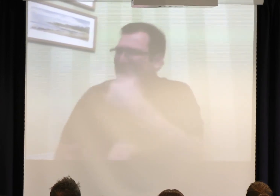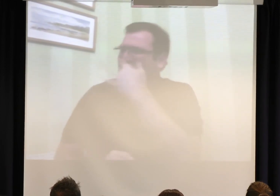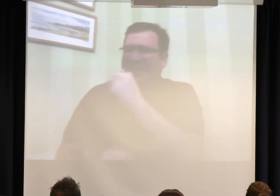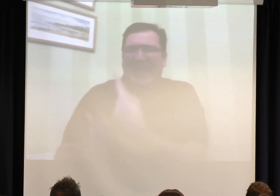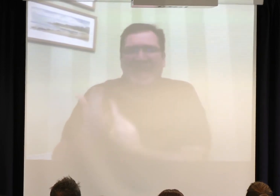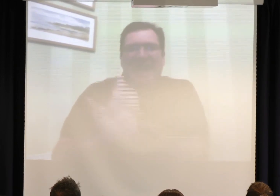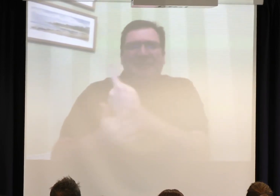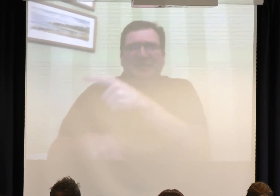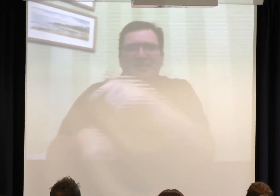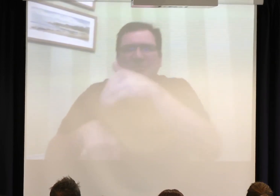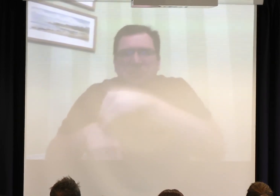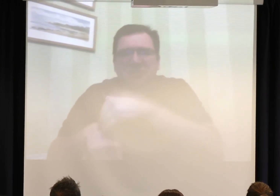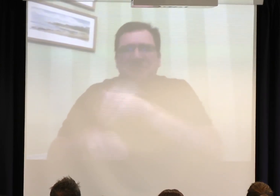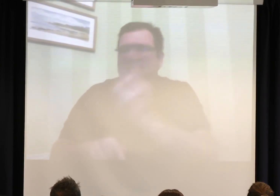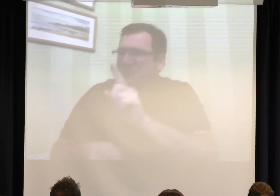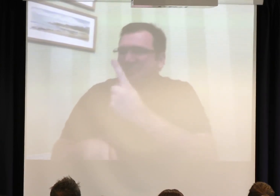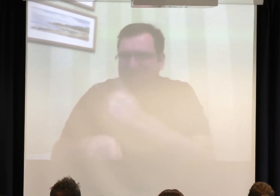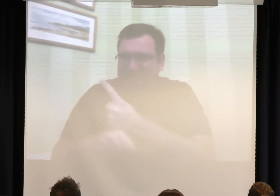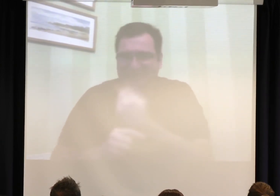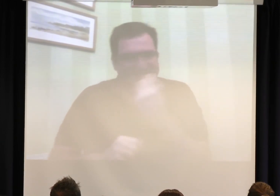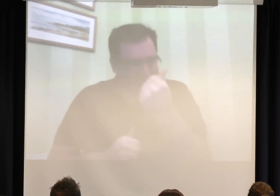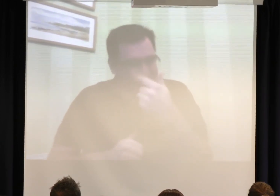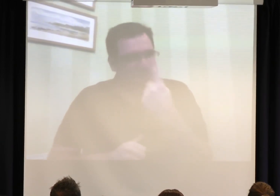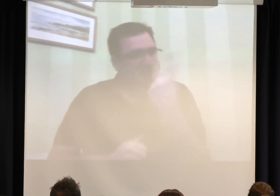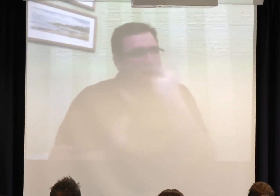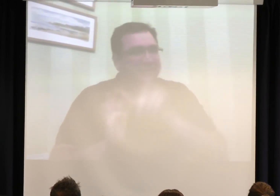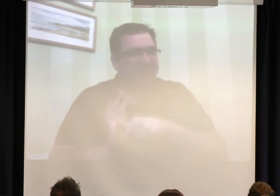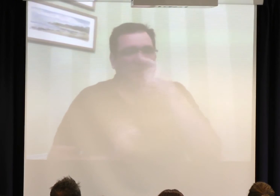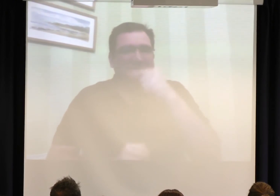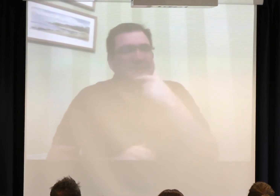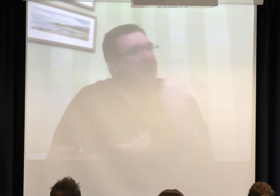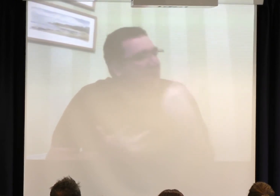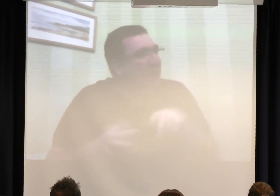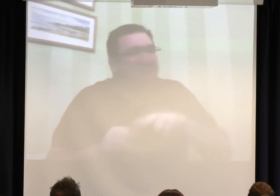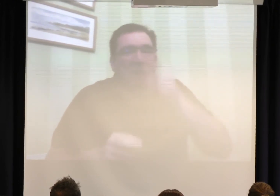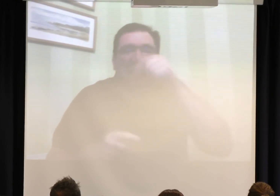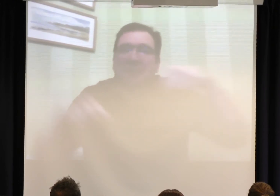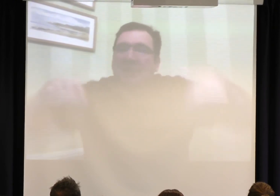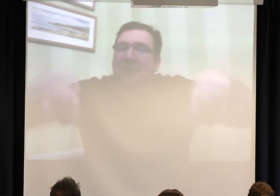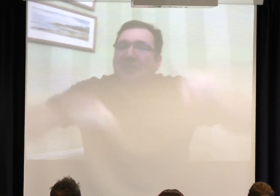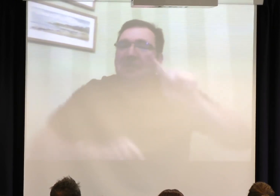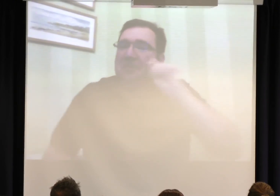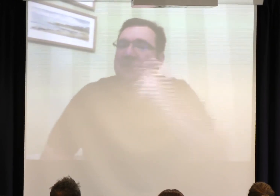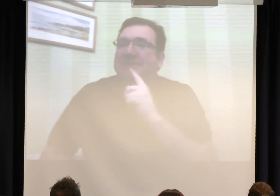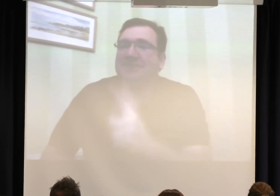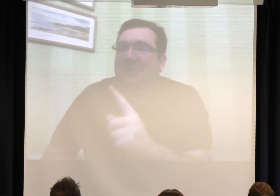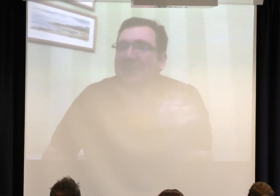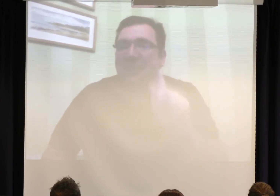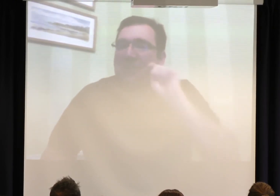times things would be happening. Any type of unfortunate situation, I remember sometimes people would say, "I wonder what John would